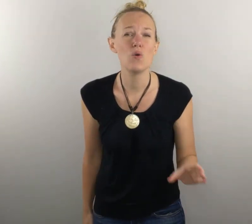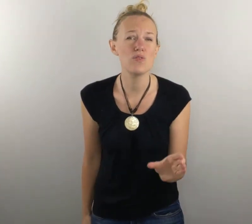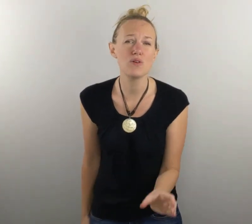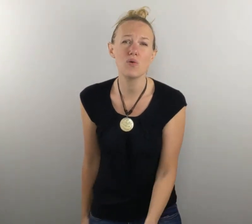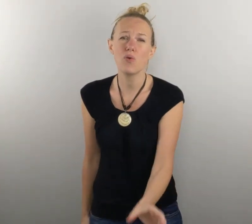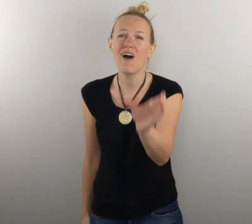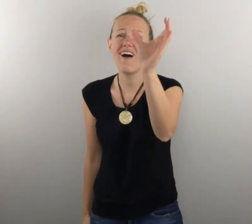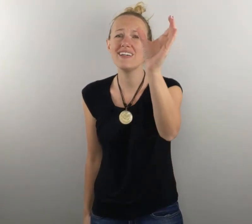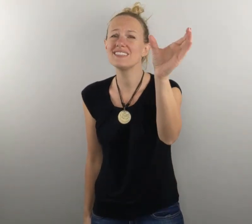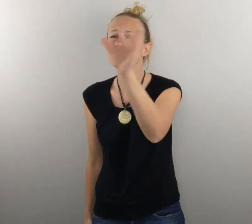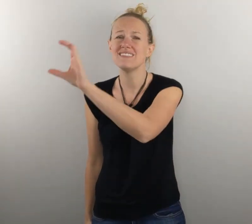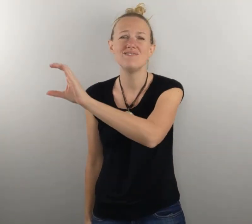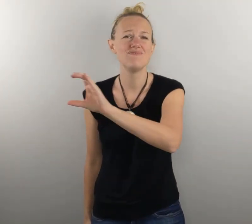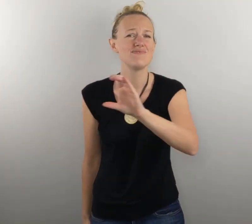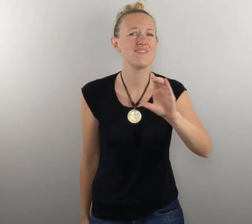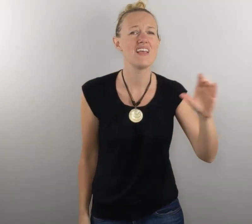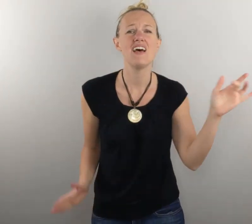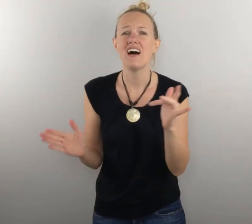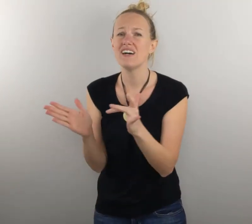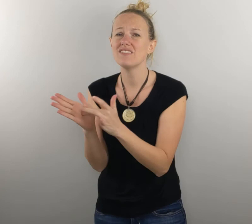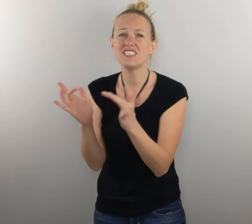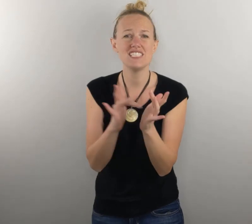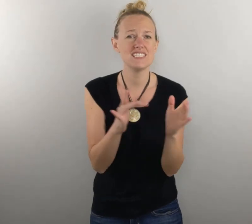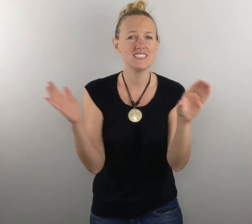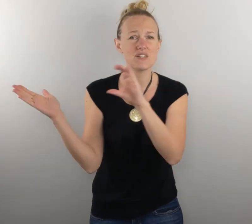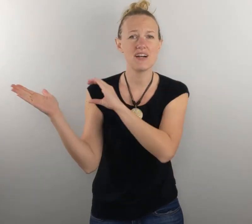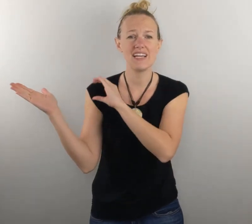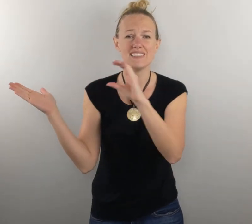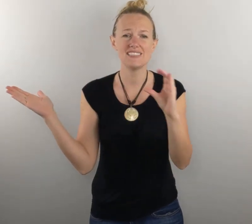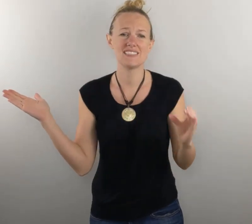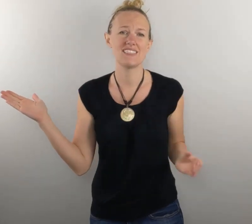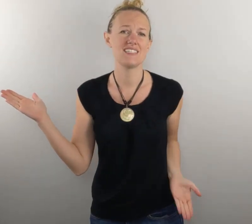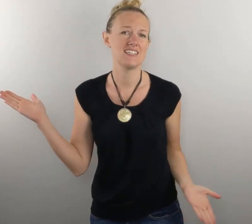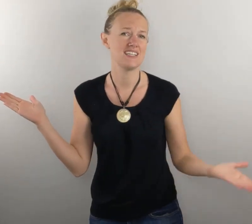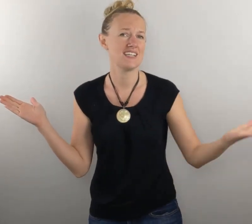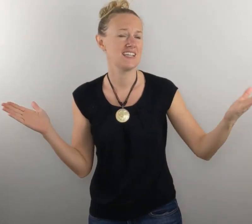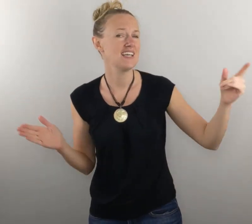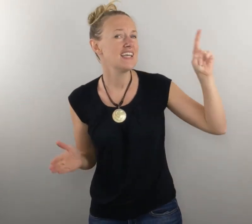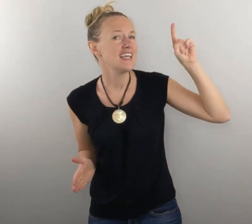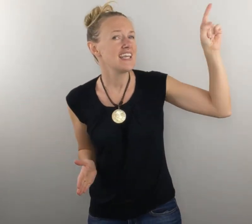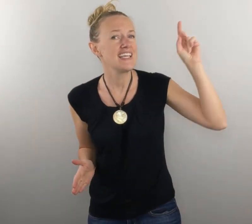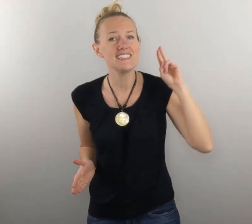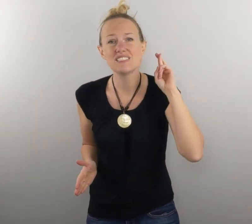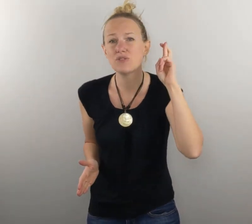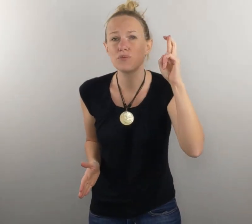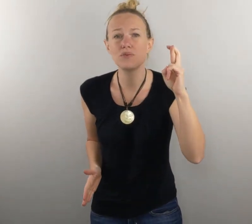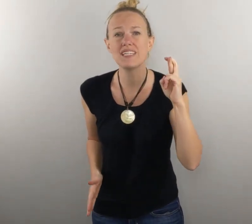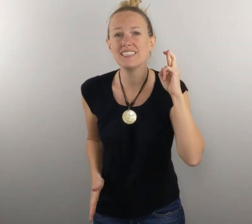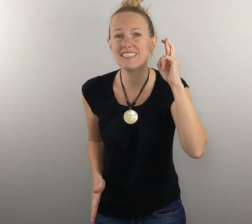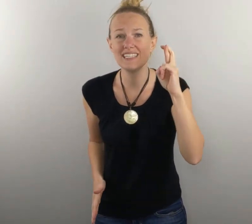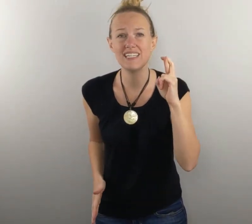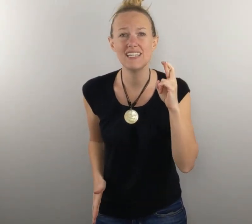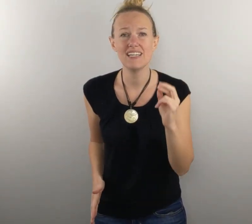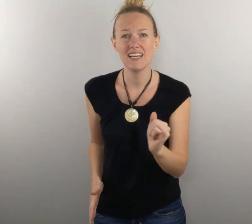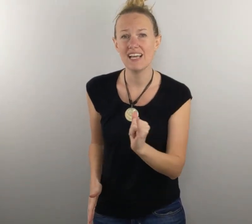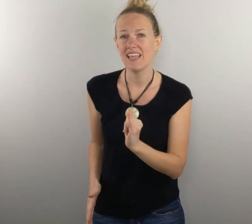the cross of Jesus Christ. He's the reason